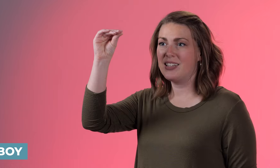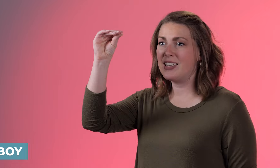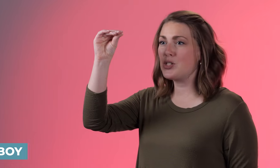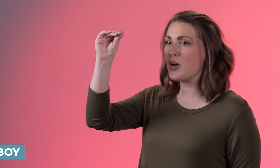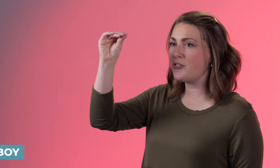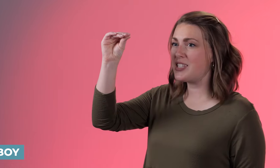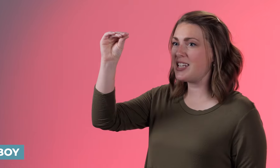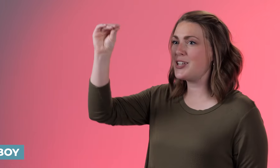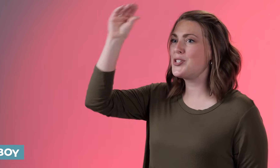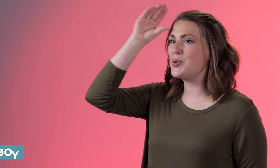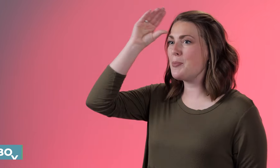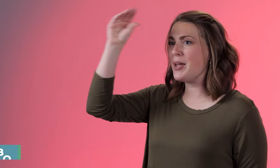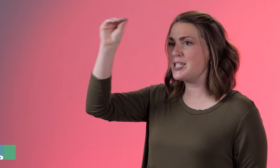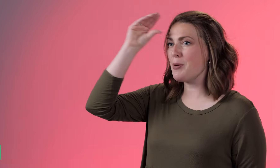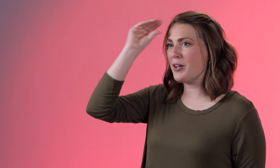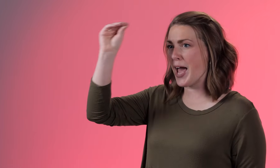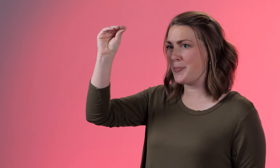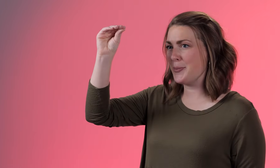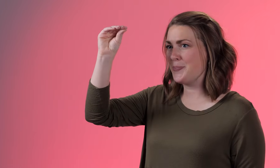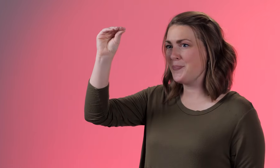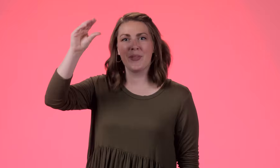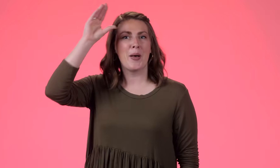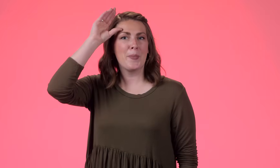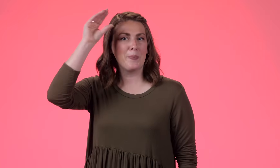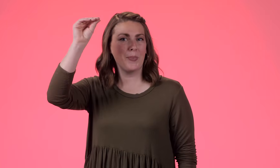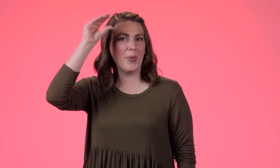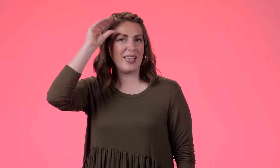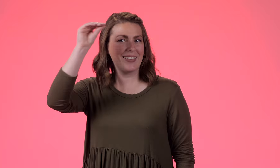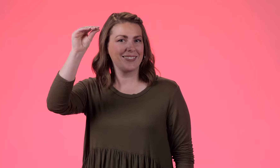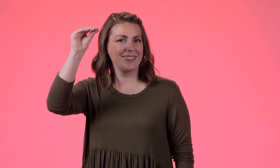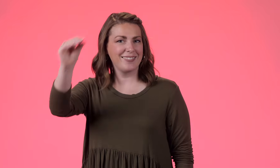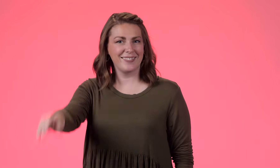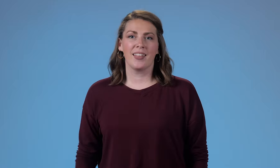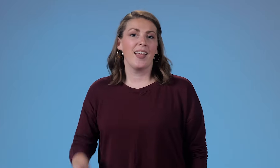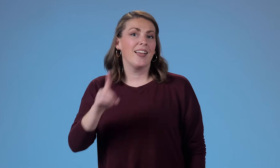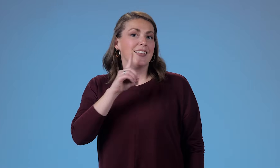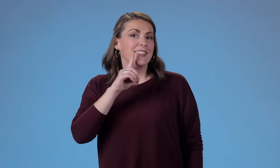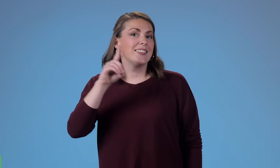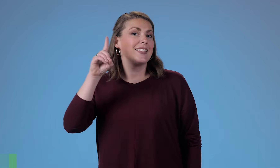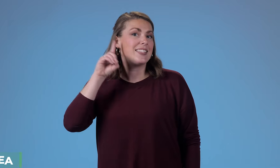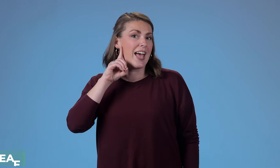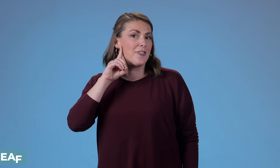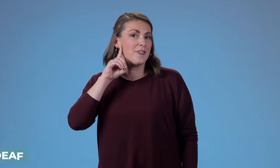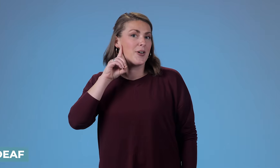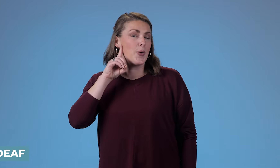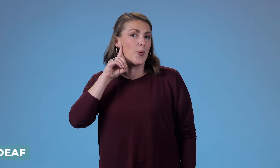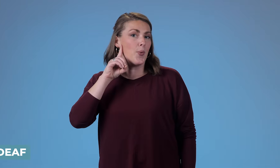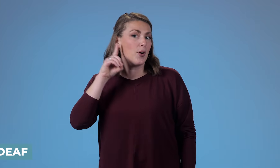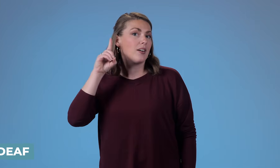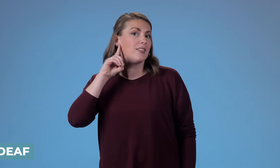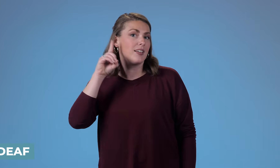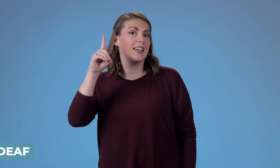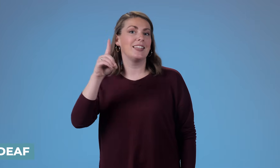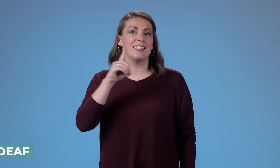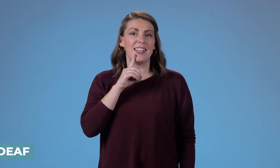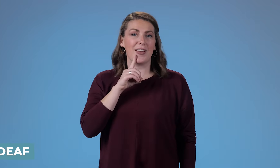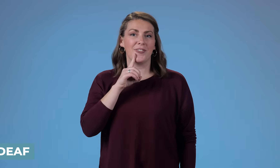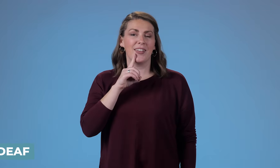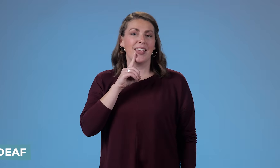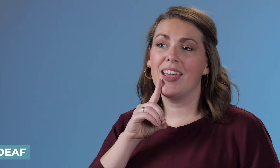It's referencing to a baseball cap. Boy. Deaf or deaf. It